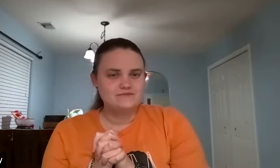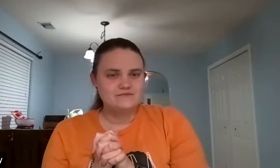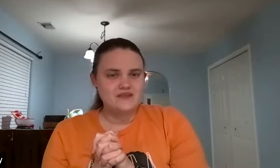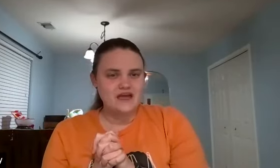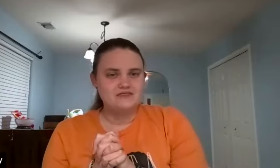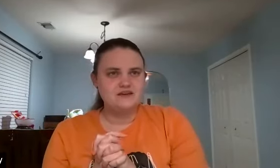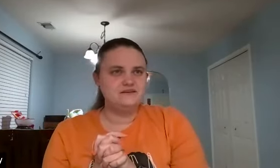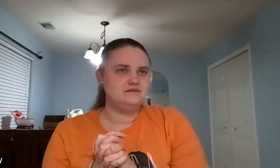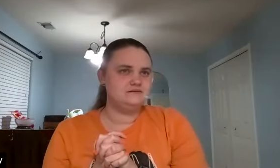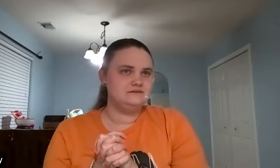I think